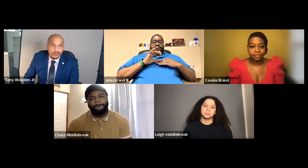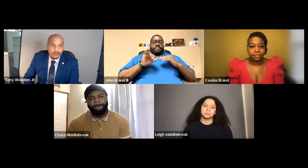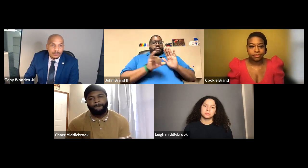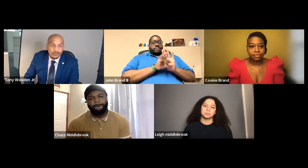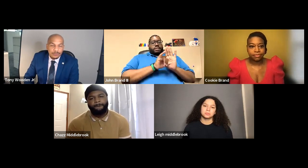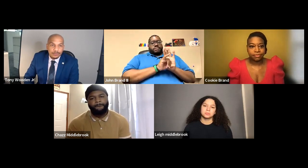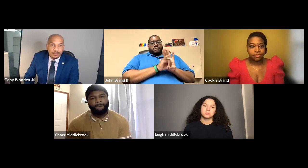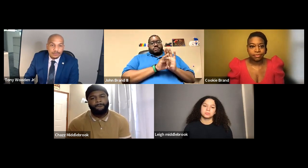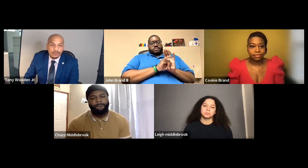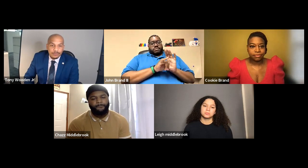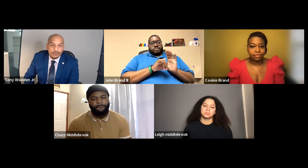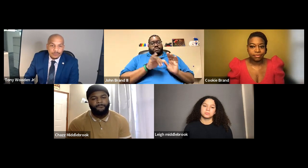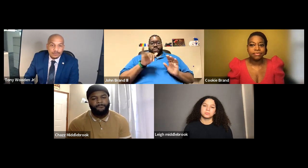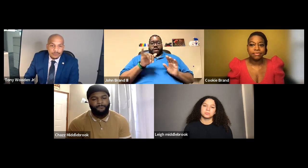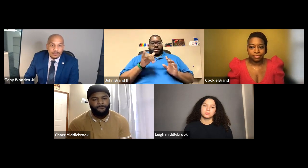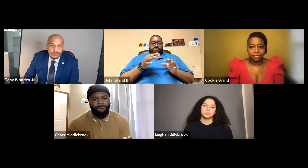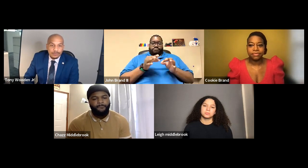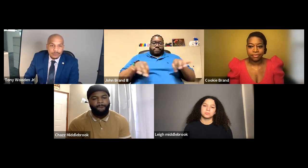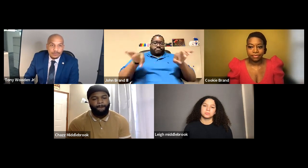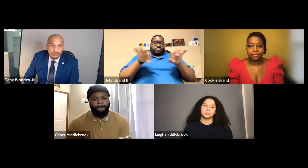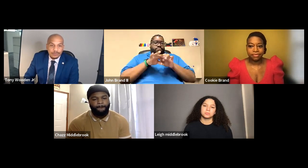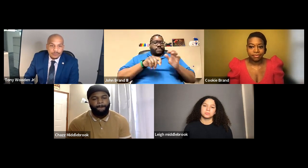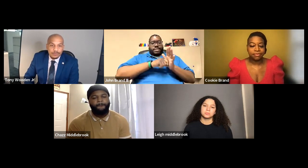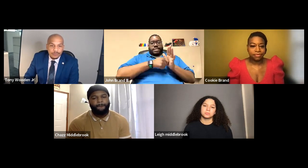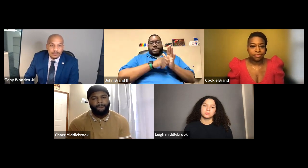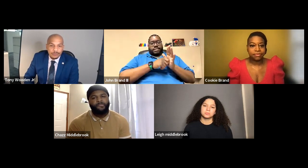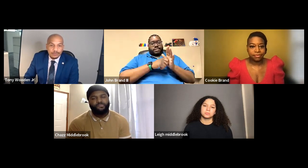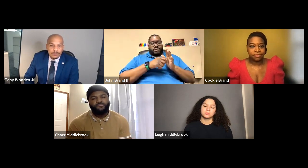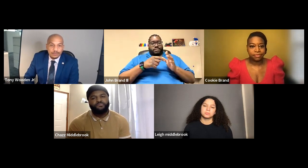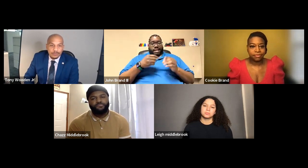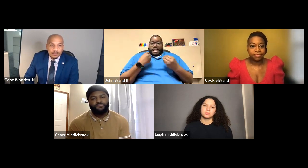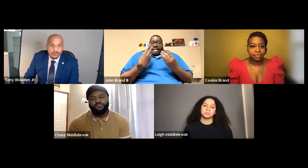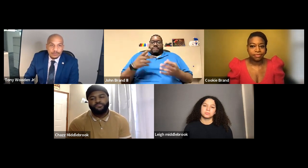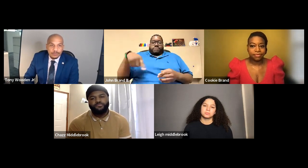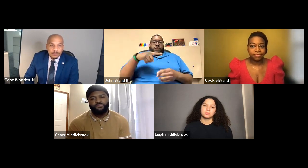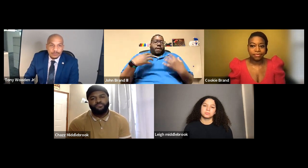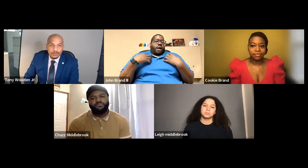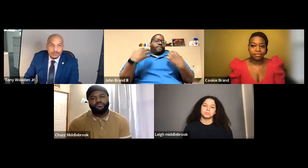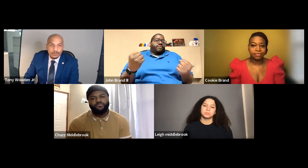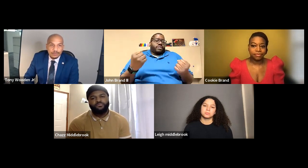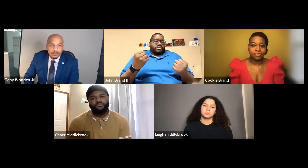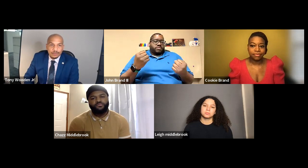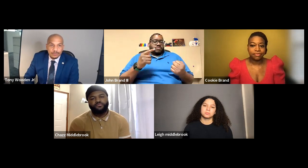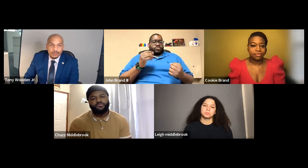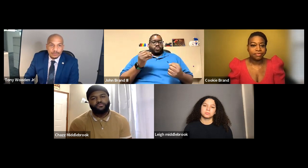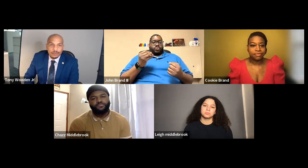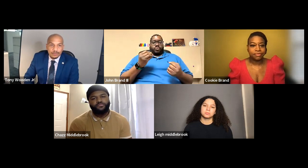that's the start of the building of their identity and the confidence with which they build it. It's key for them to